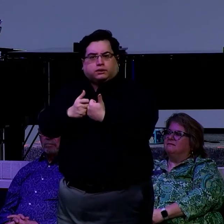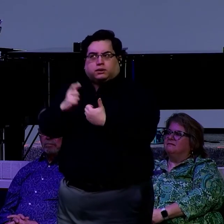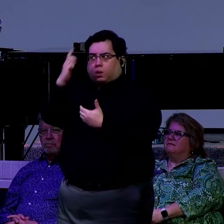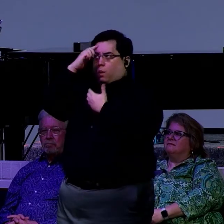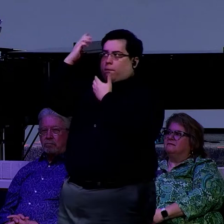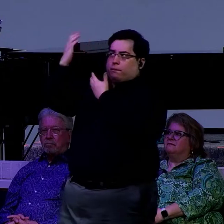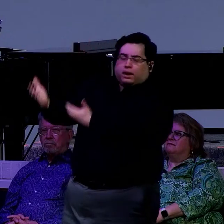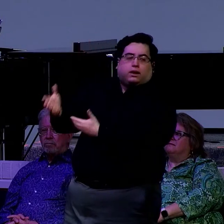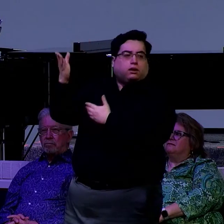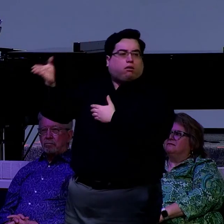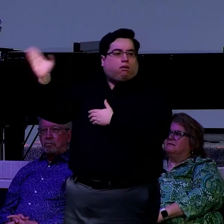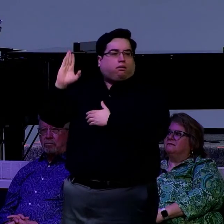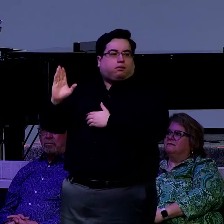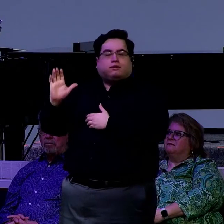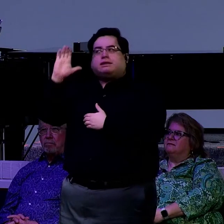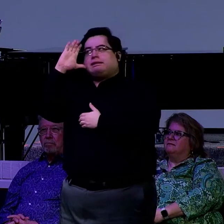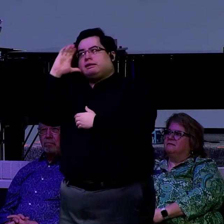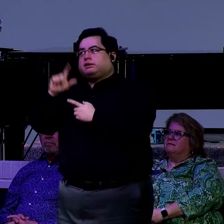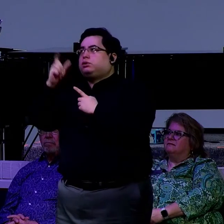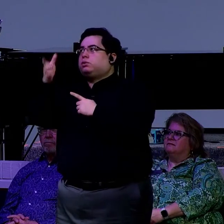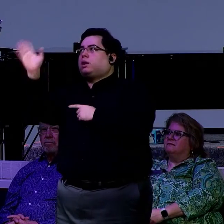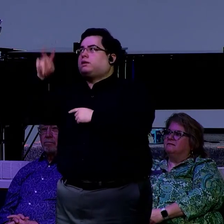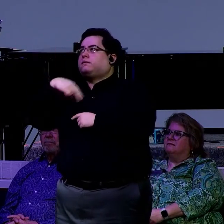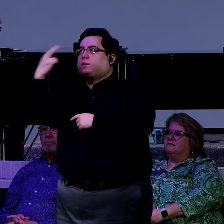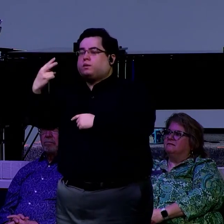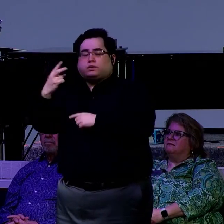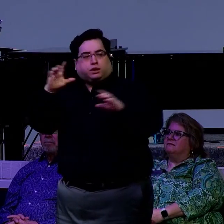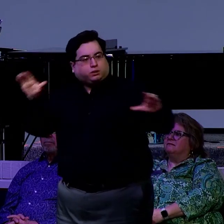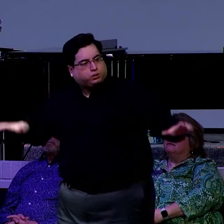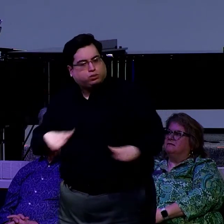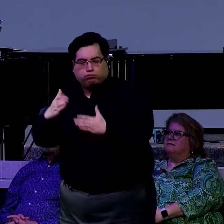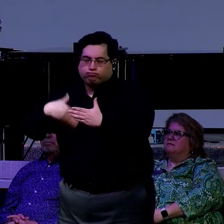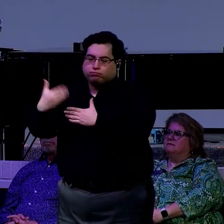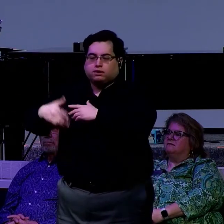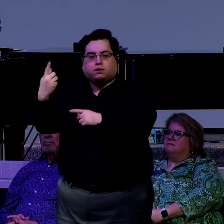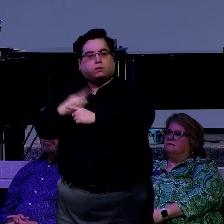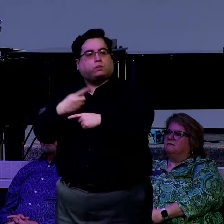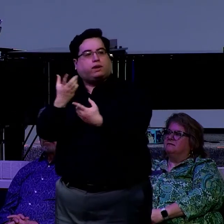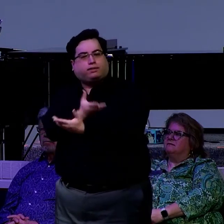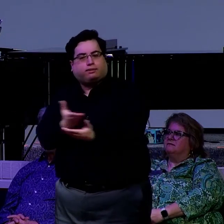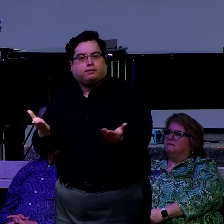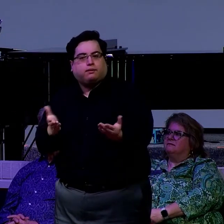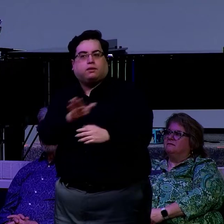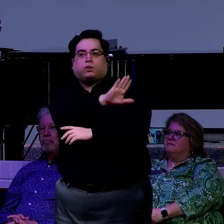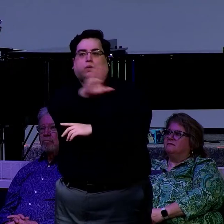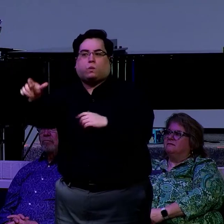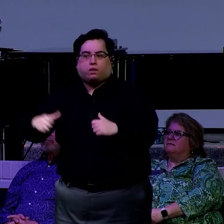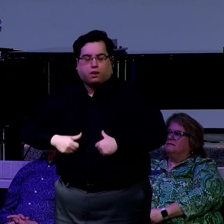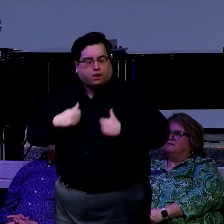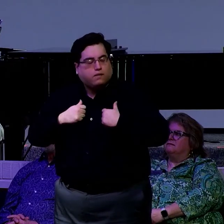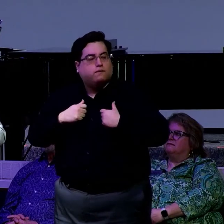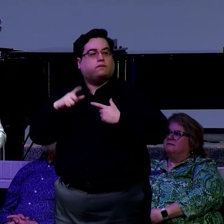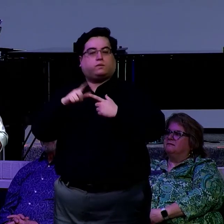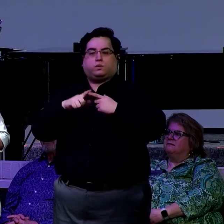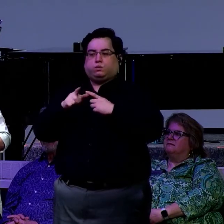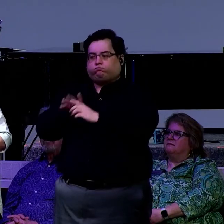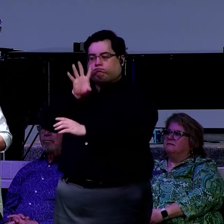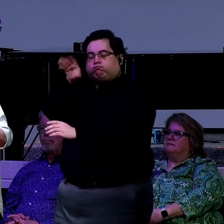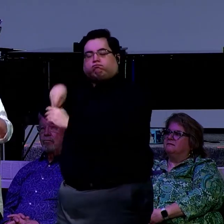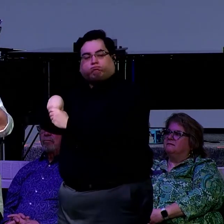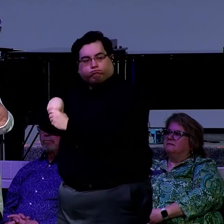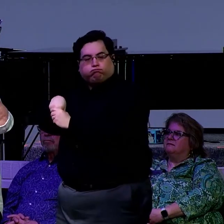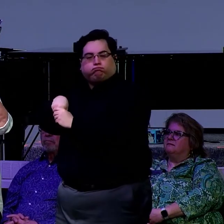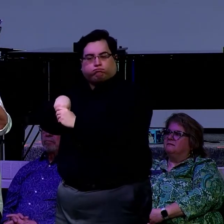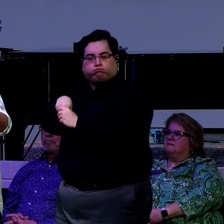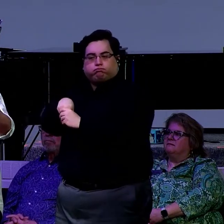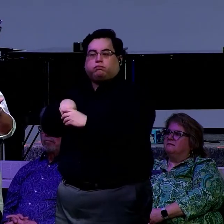to the voice of God. And do the next right thing in your life to contribute